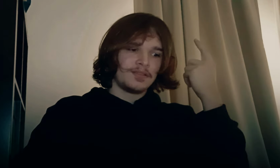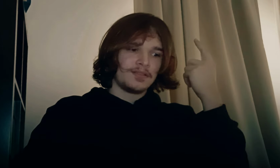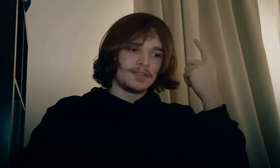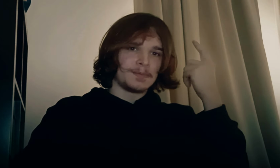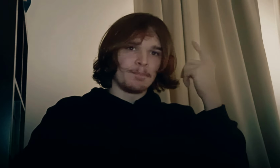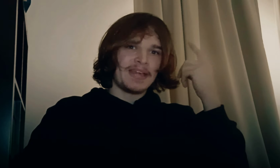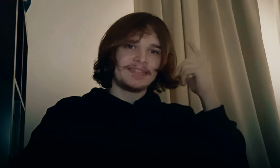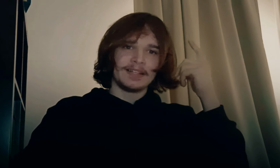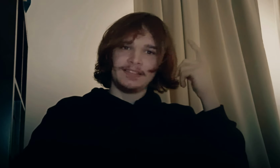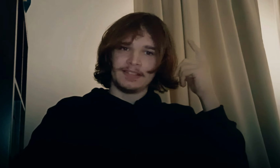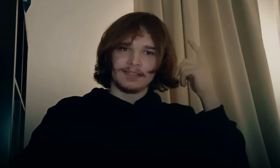this